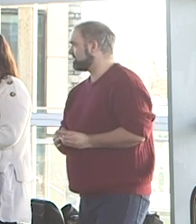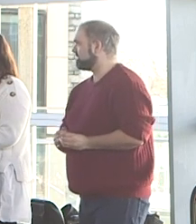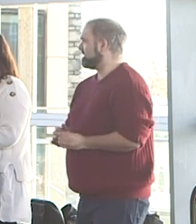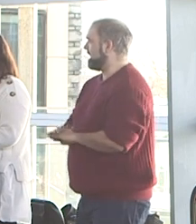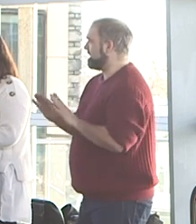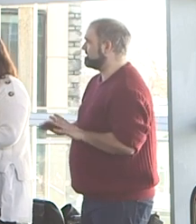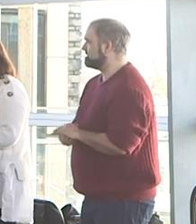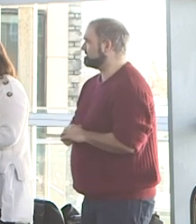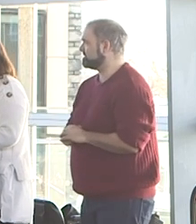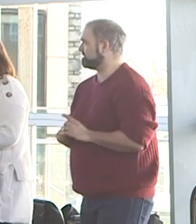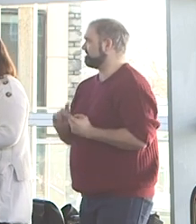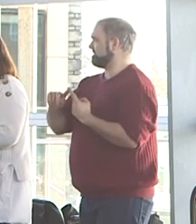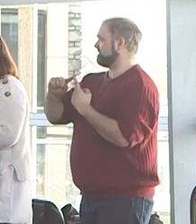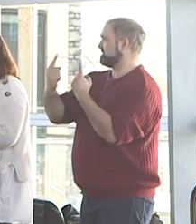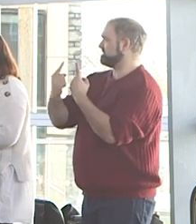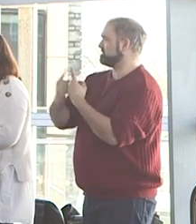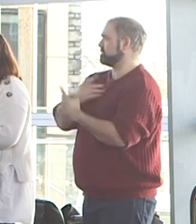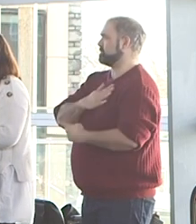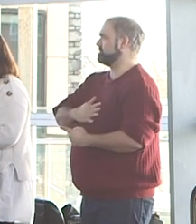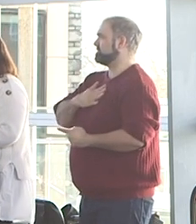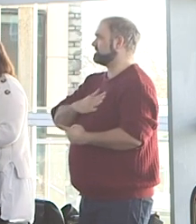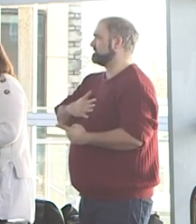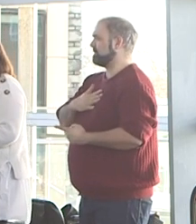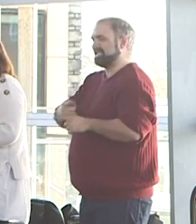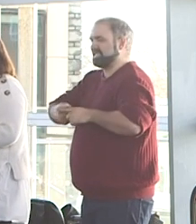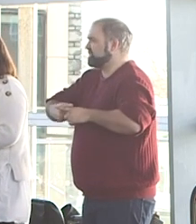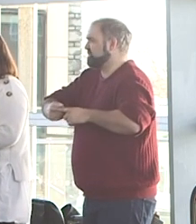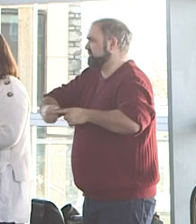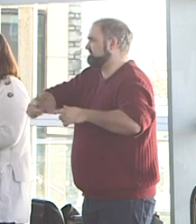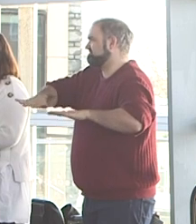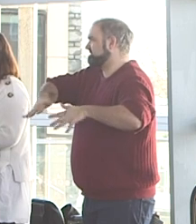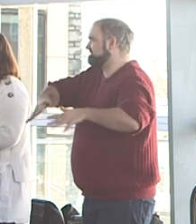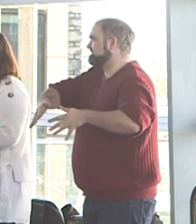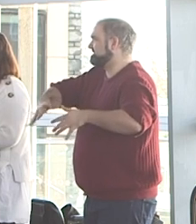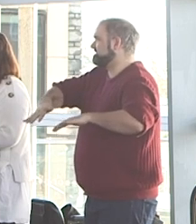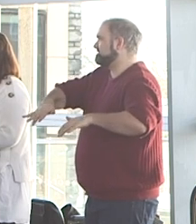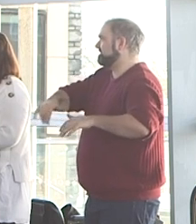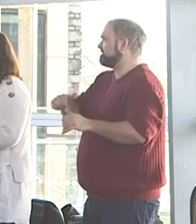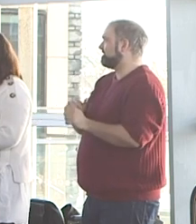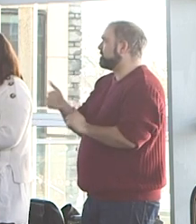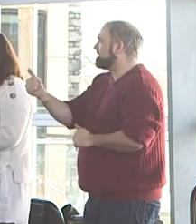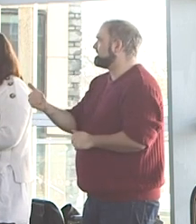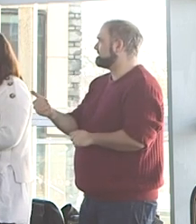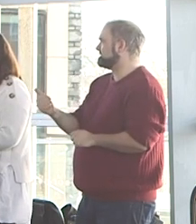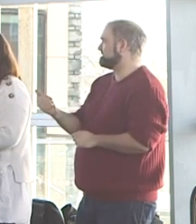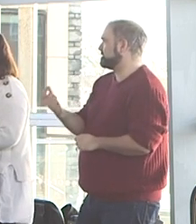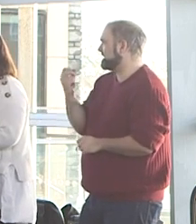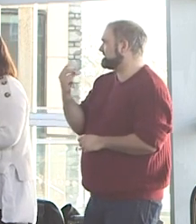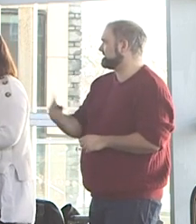Hiya. First thing, I'm sorry about my English. It's not very well.